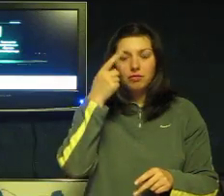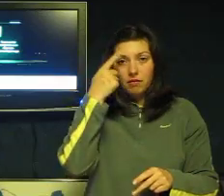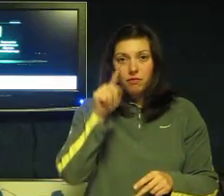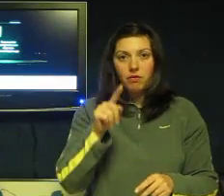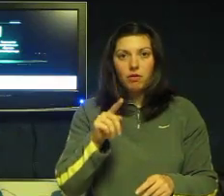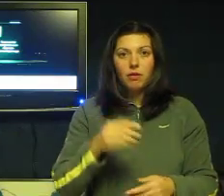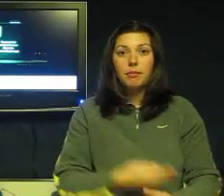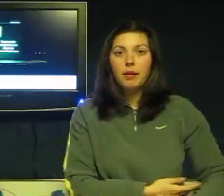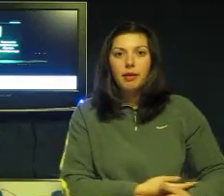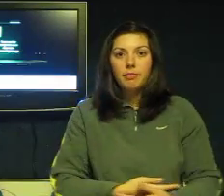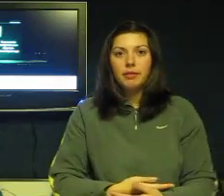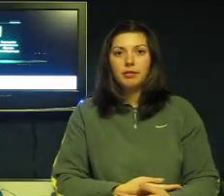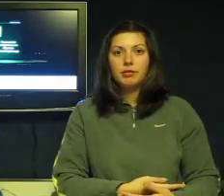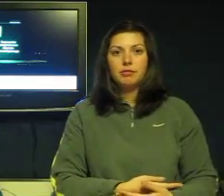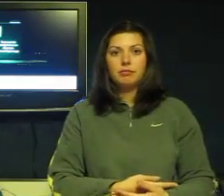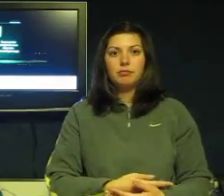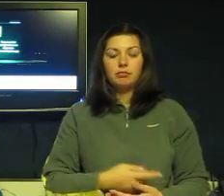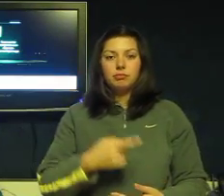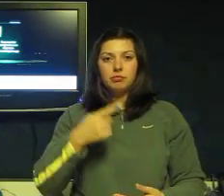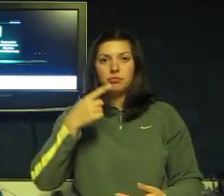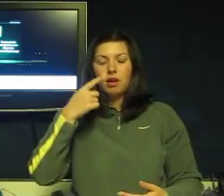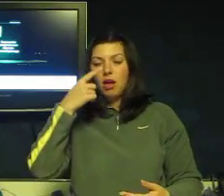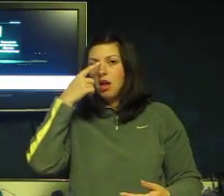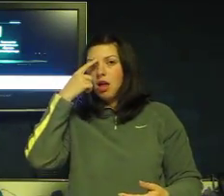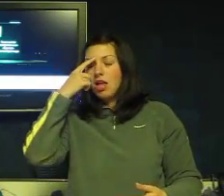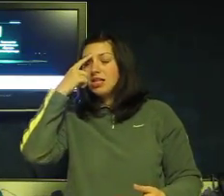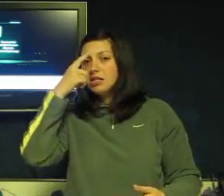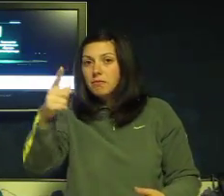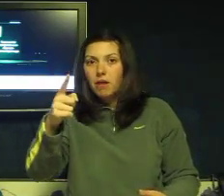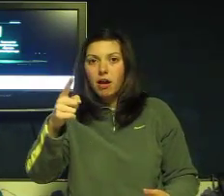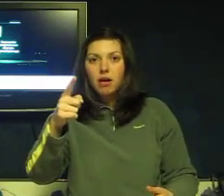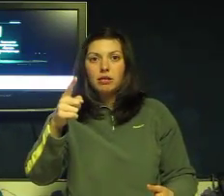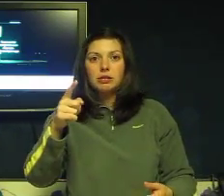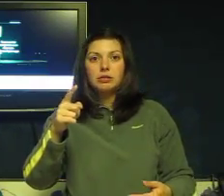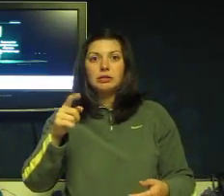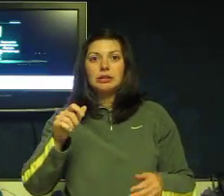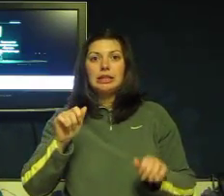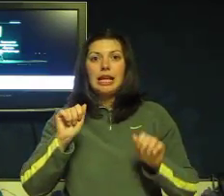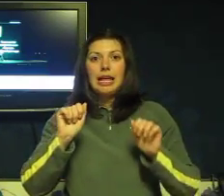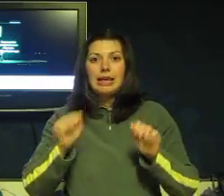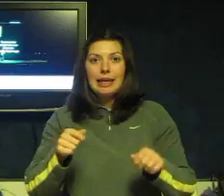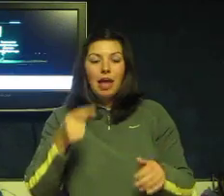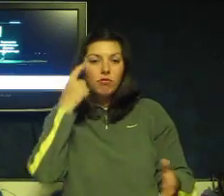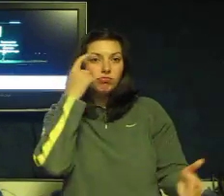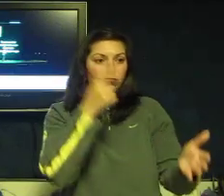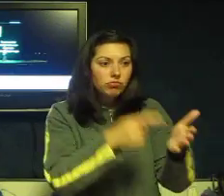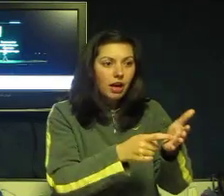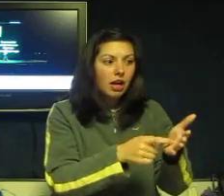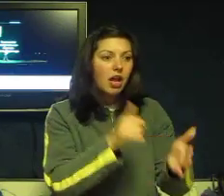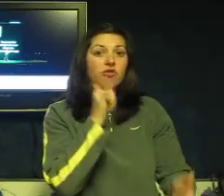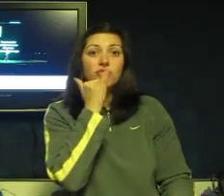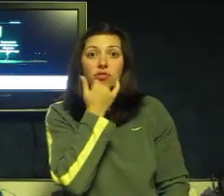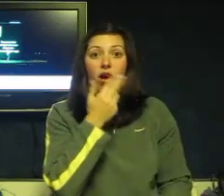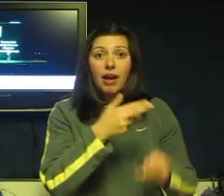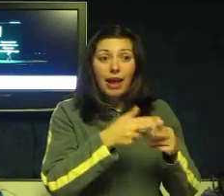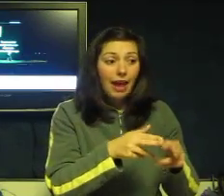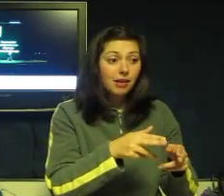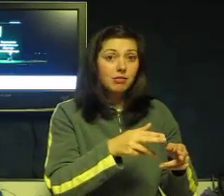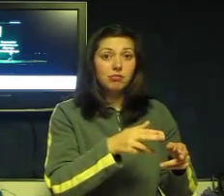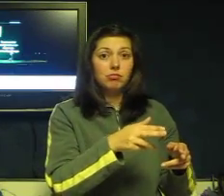mentally and in terms of her perception to detect these imposters, to detect the wrong egg, the cuckoo egg, in her nest.